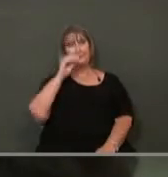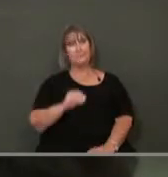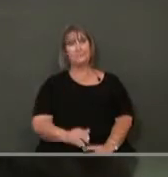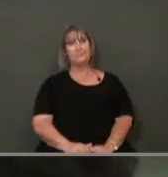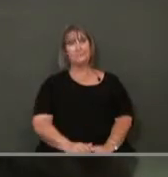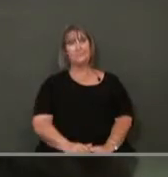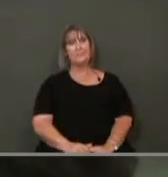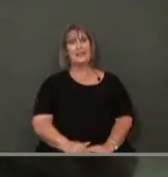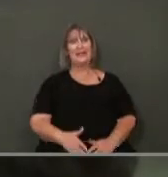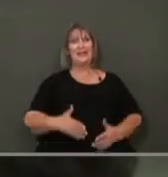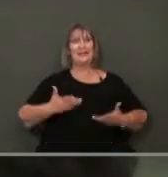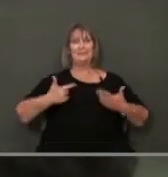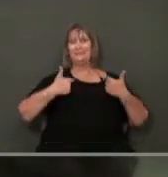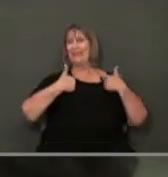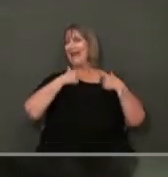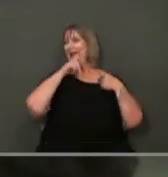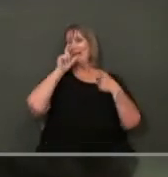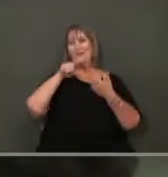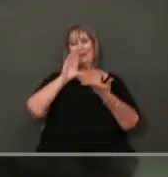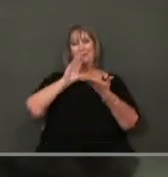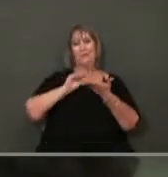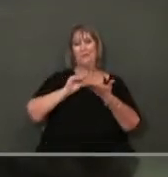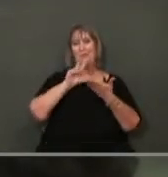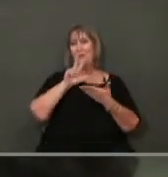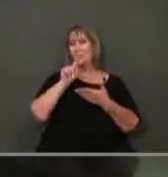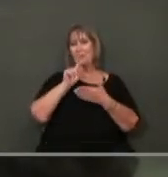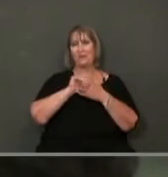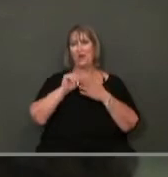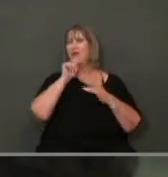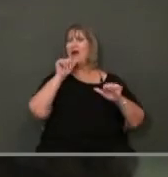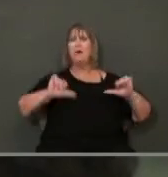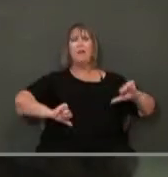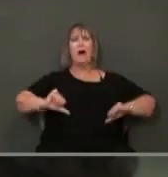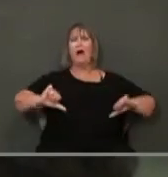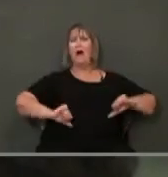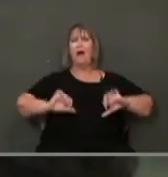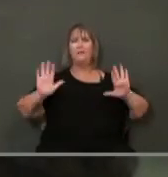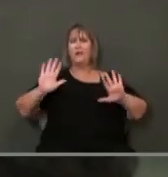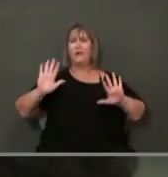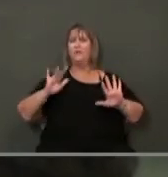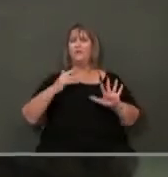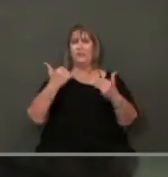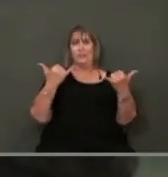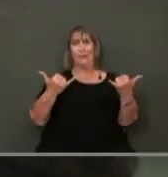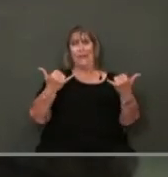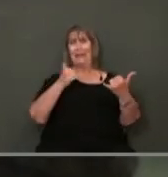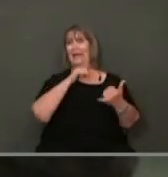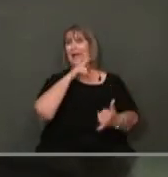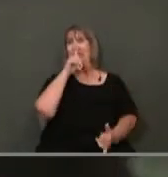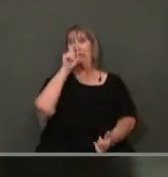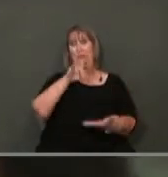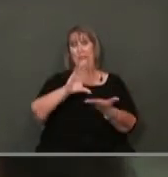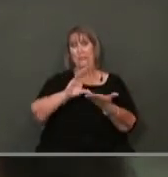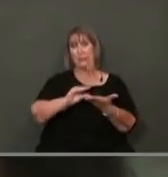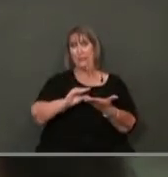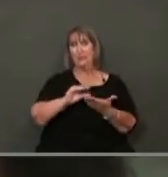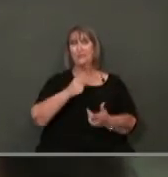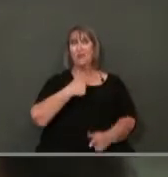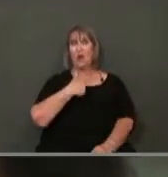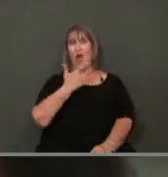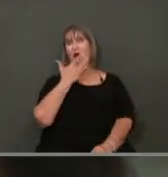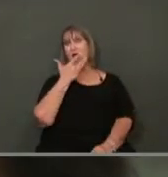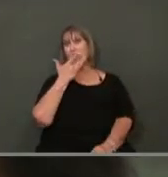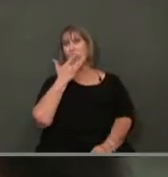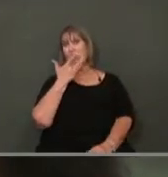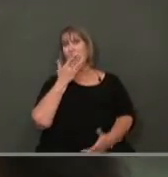I don't know. I don't need the money myself. I'm not bragging. I'm just in a position that I don't need it. So I would like to see it, go